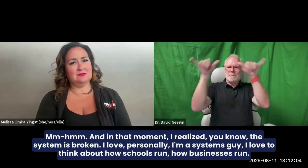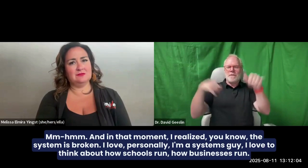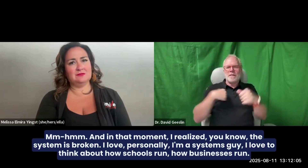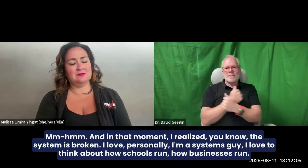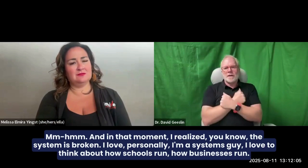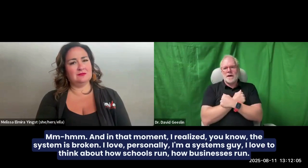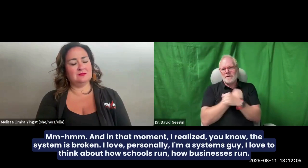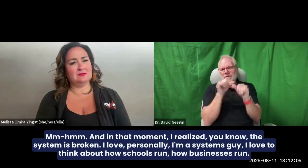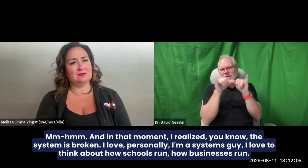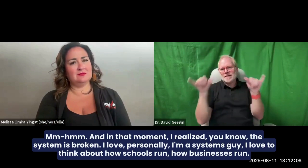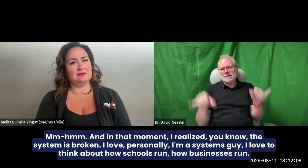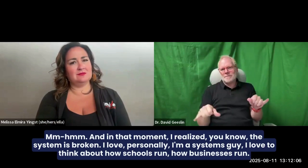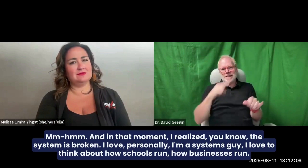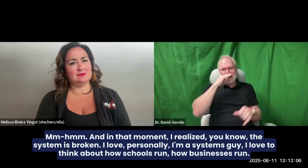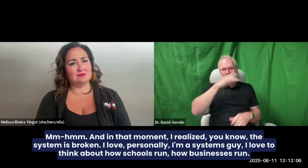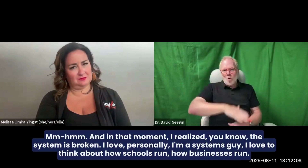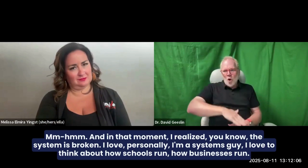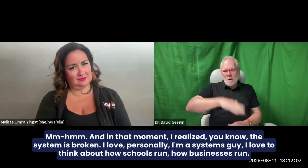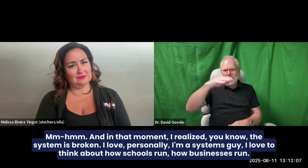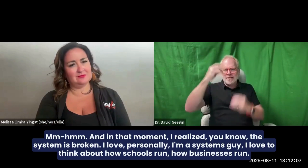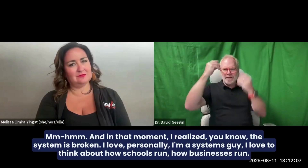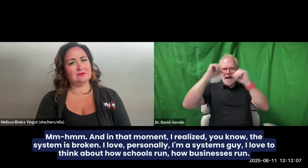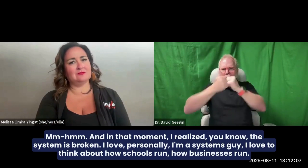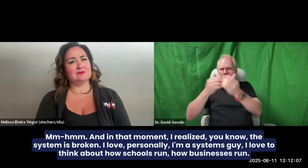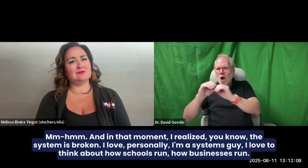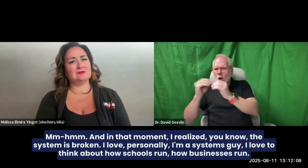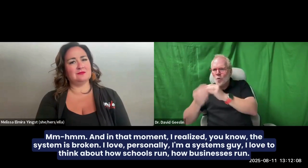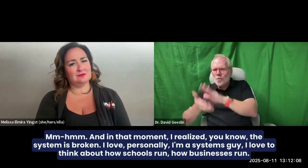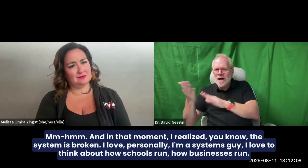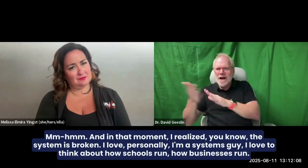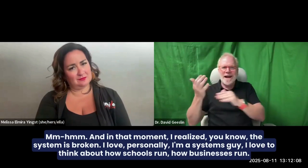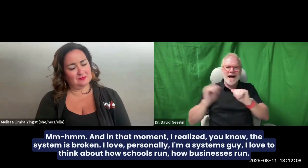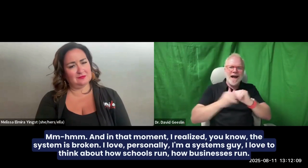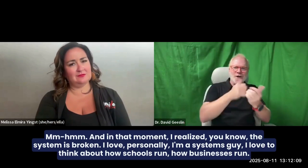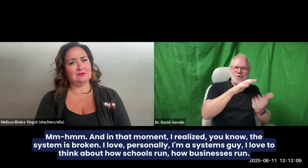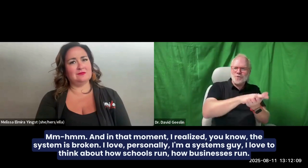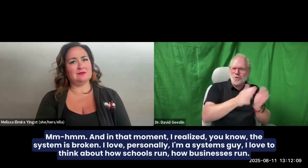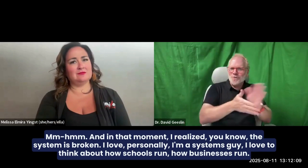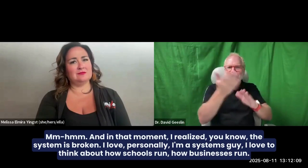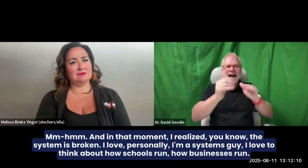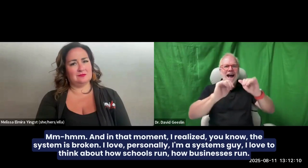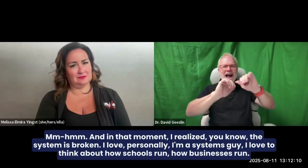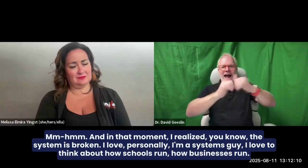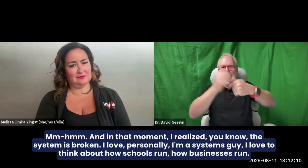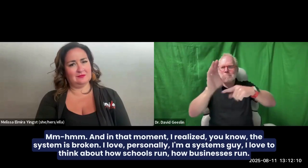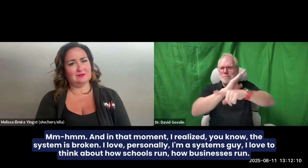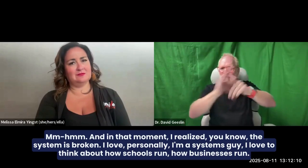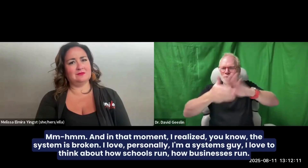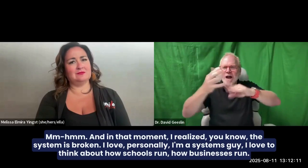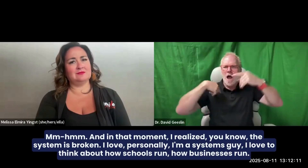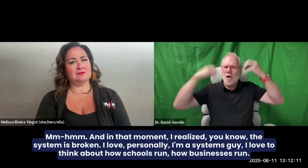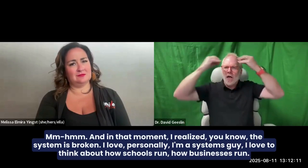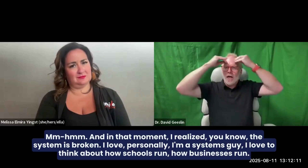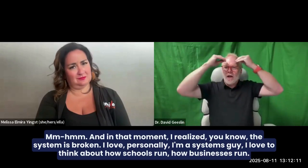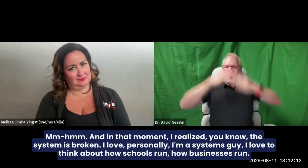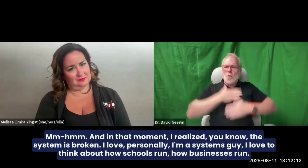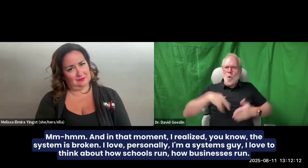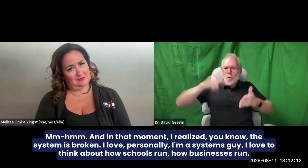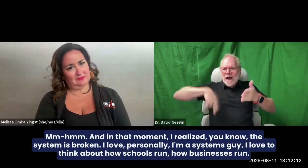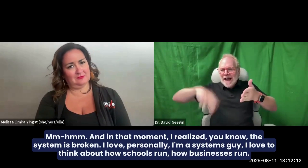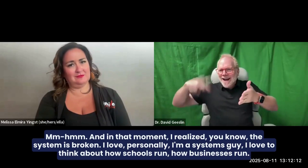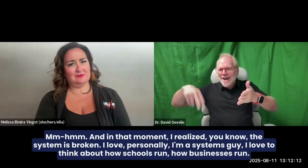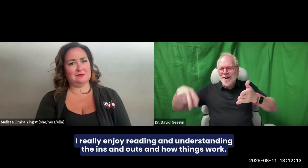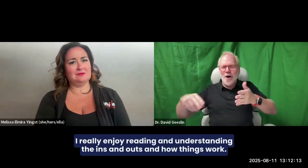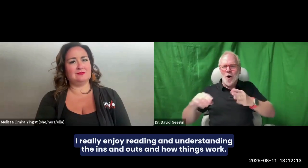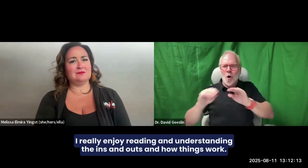that moment, I realized, the system is broken. Personally, I'm a systems guy. I love to think about how schools run,